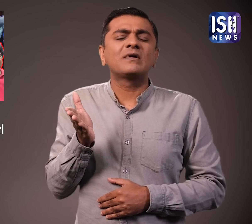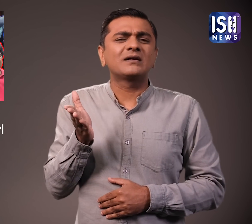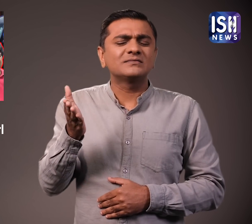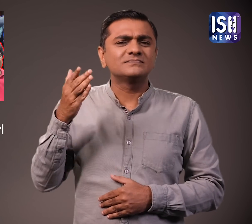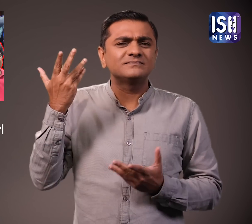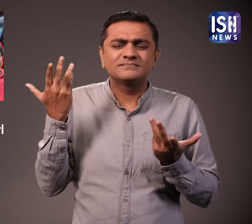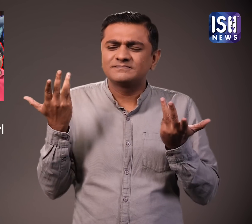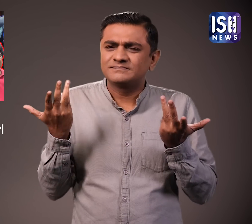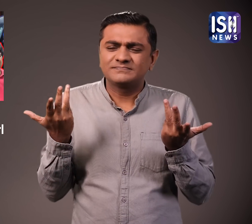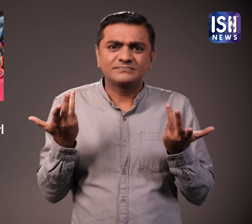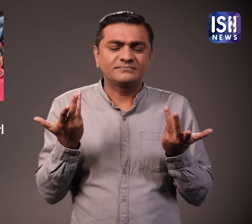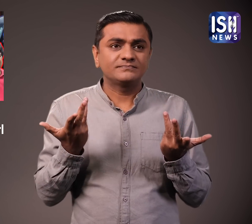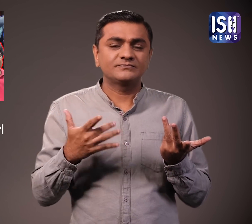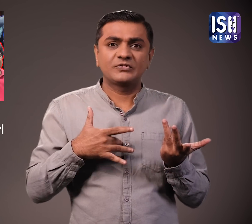His actions are devastating.